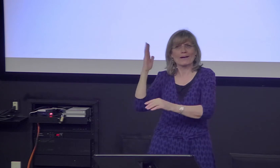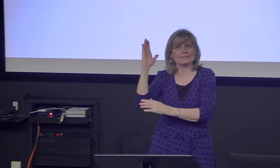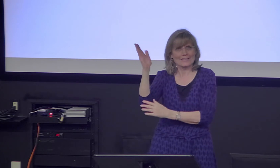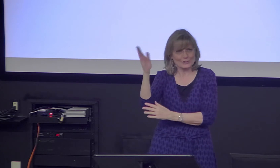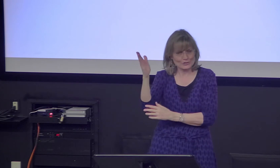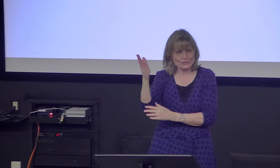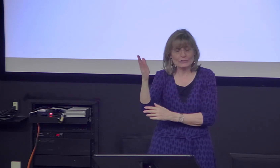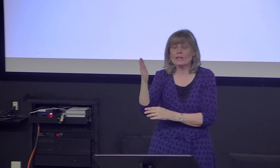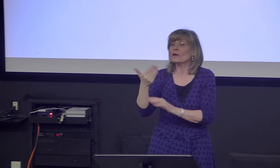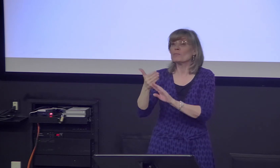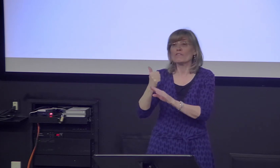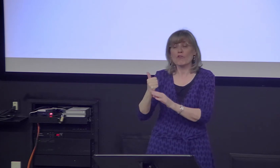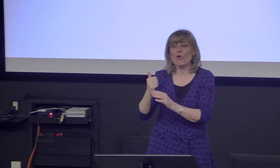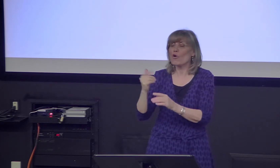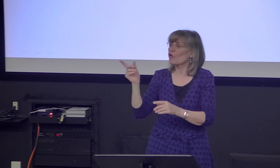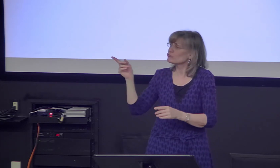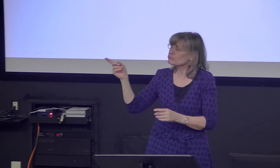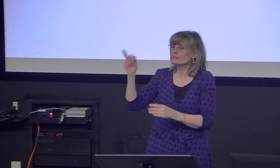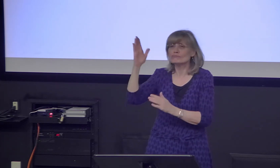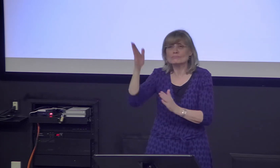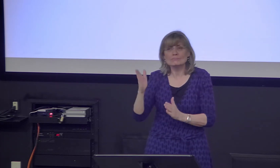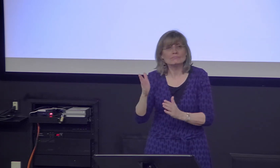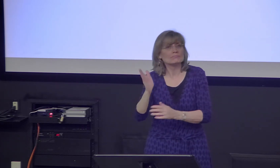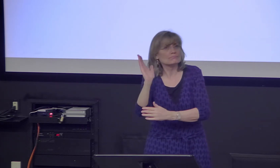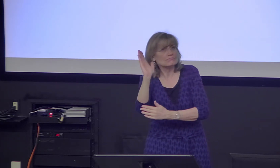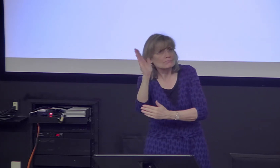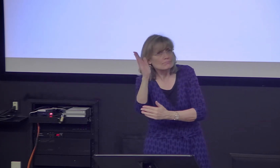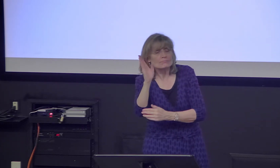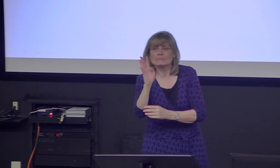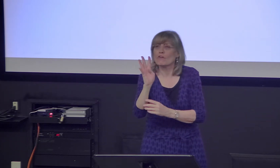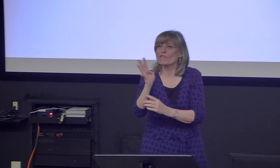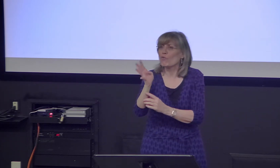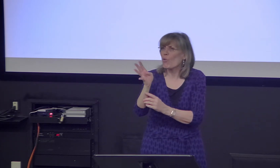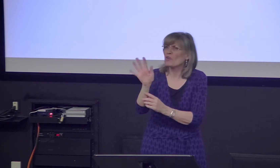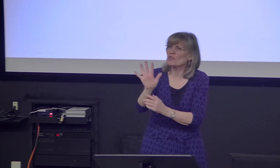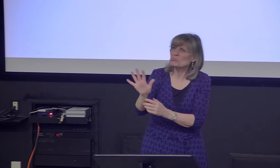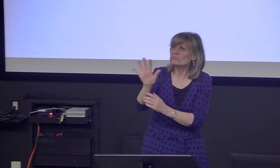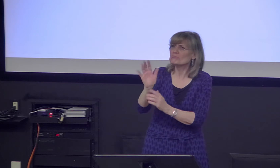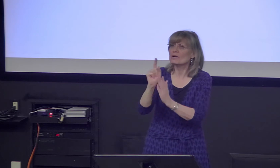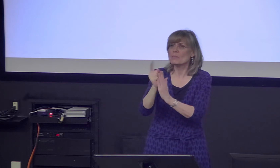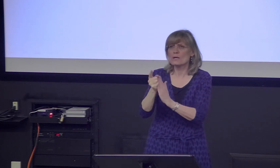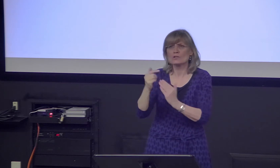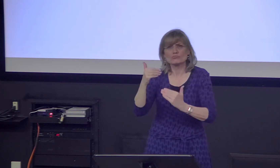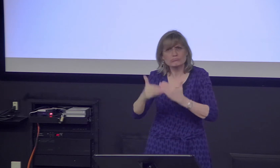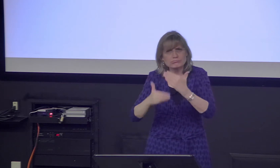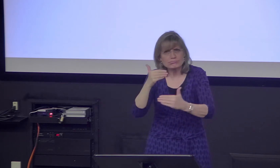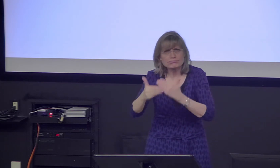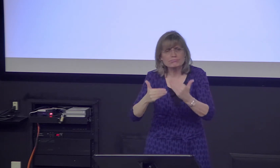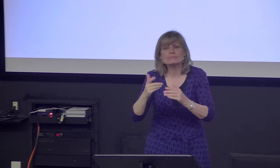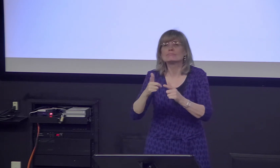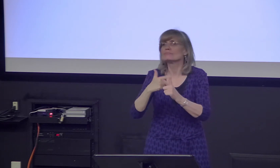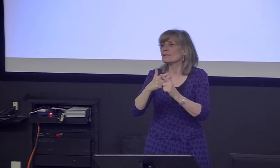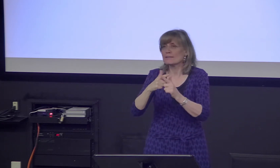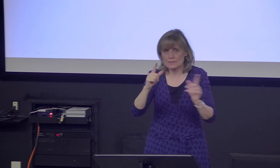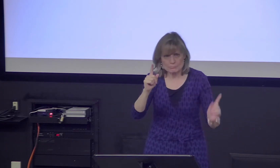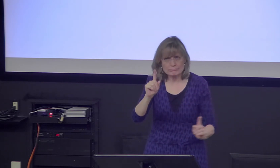our previous series lectures. He's going to present for approximately 40 minutes, and